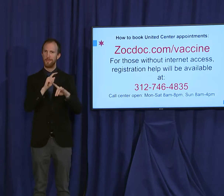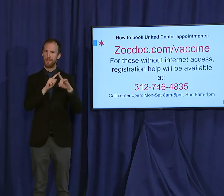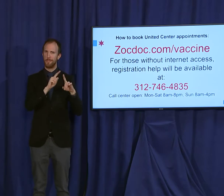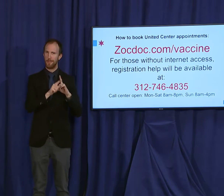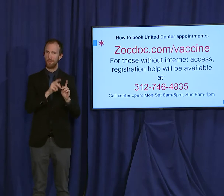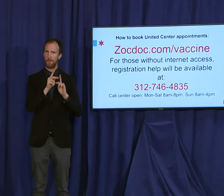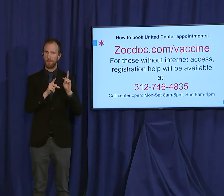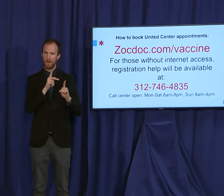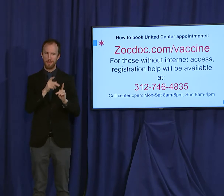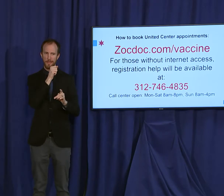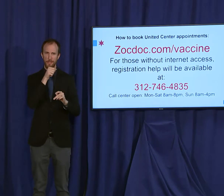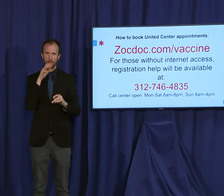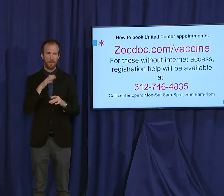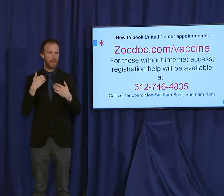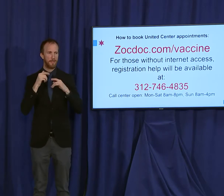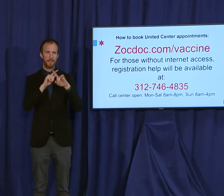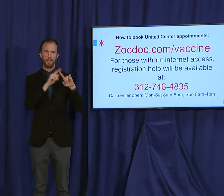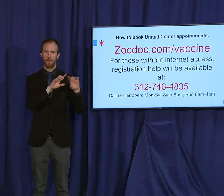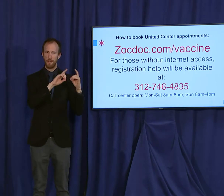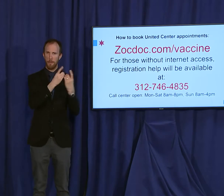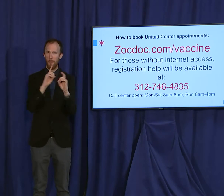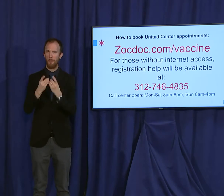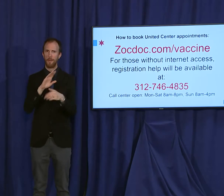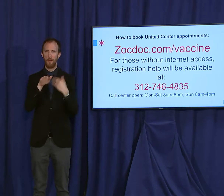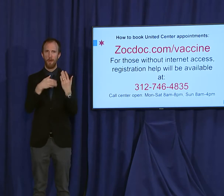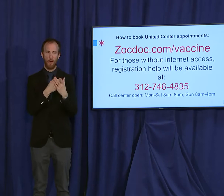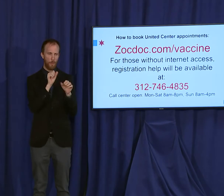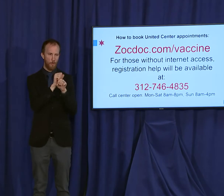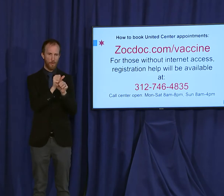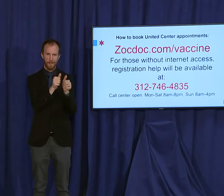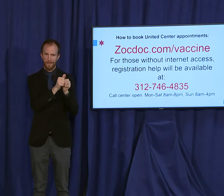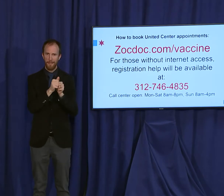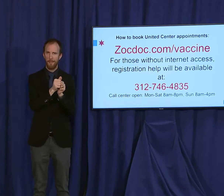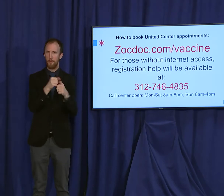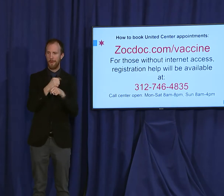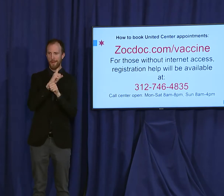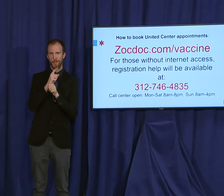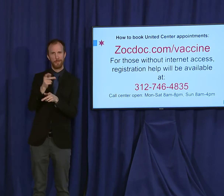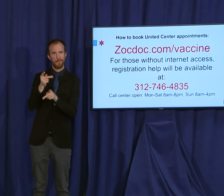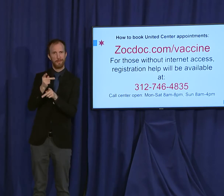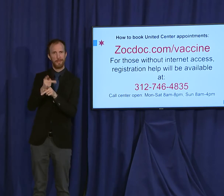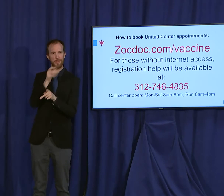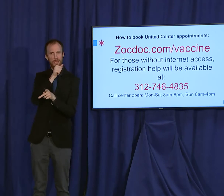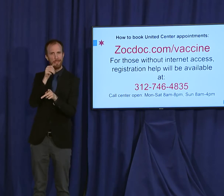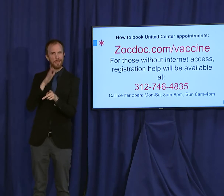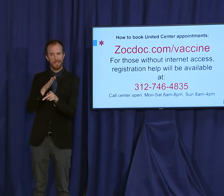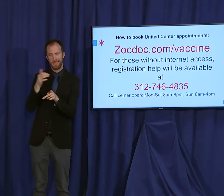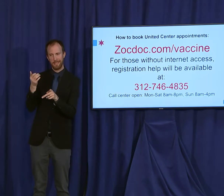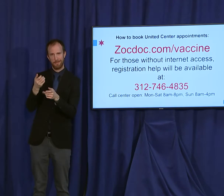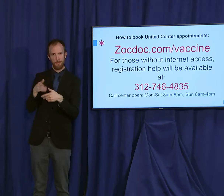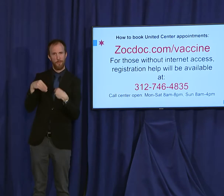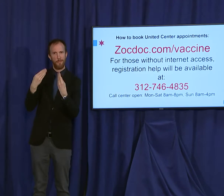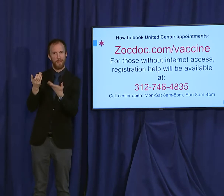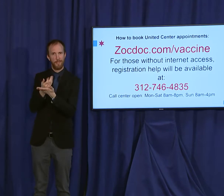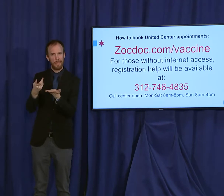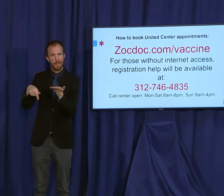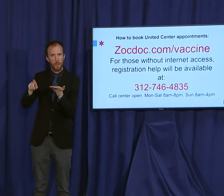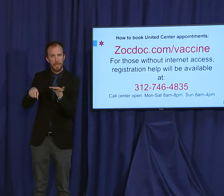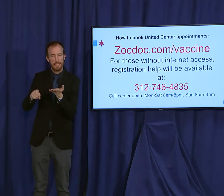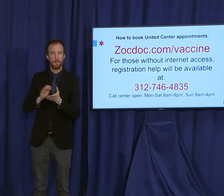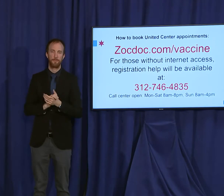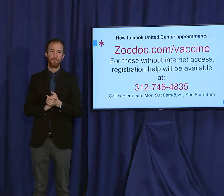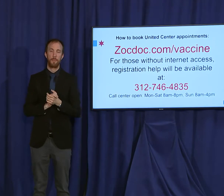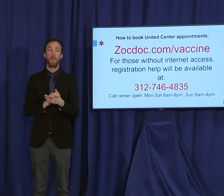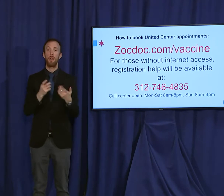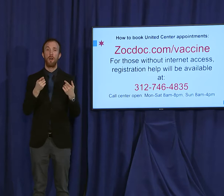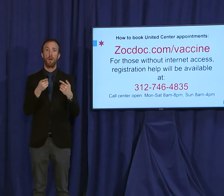together to provide for our most vulnerable residents' needs. It's in that same spirit of collaboration that